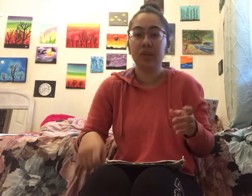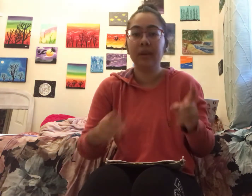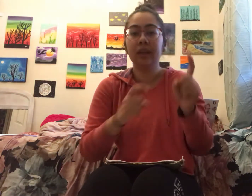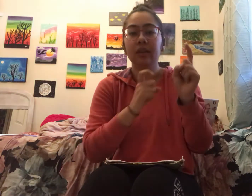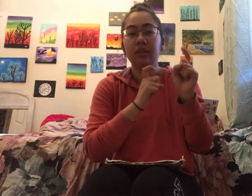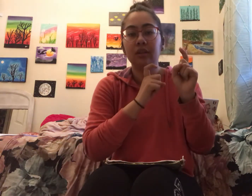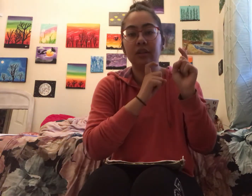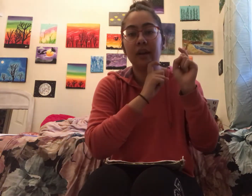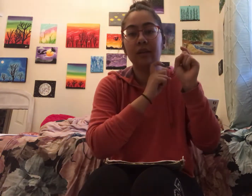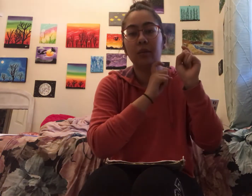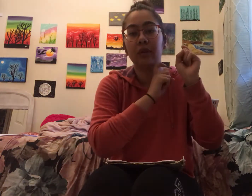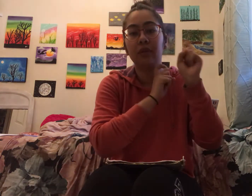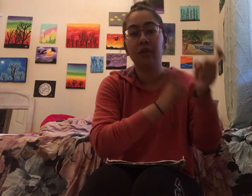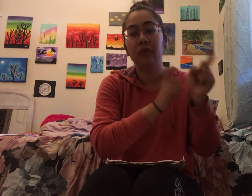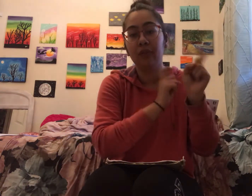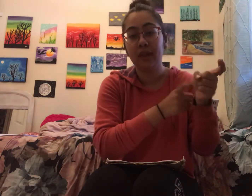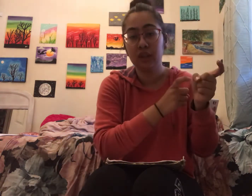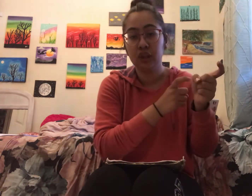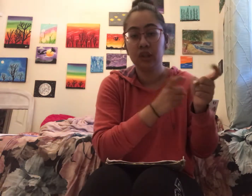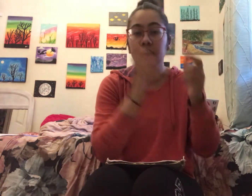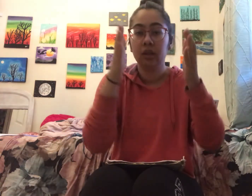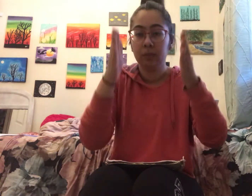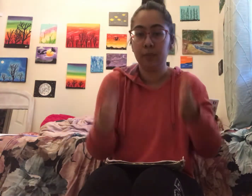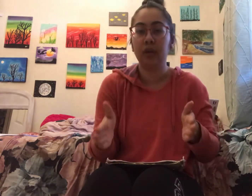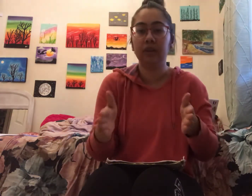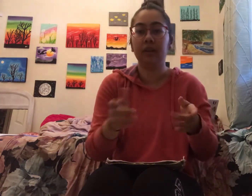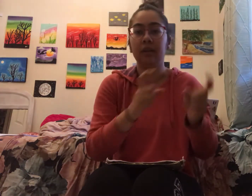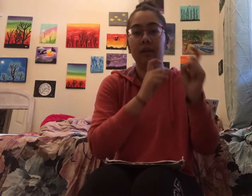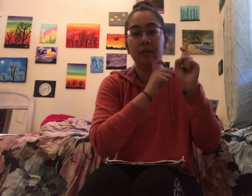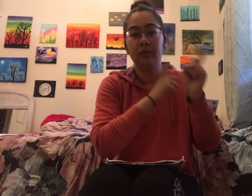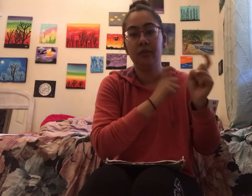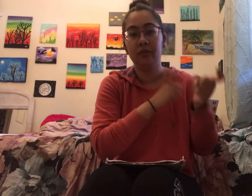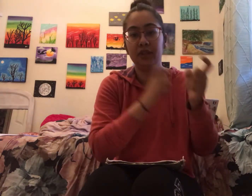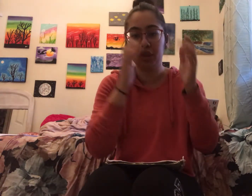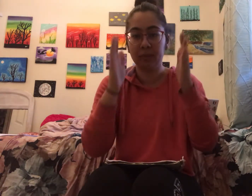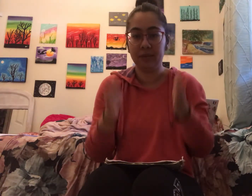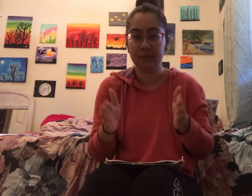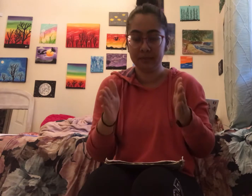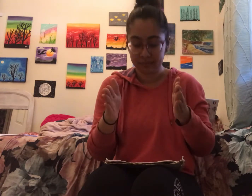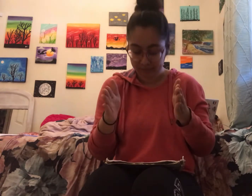Fisherman, so you sign the word for fish, person, fisherman.